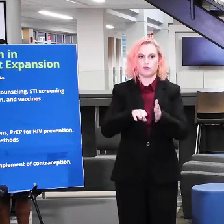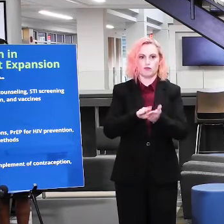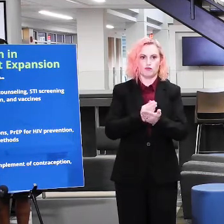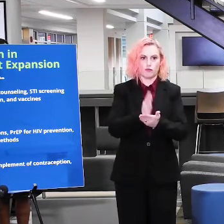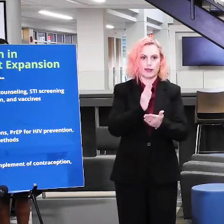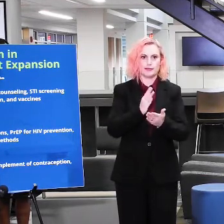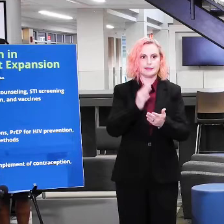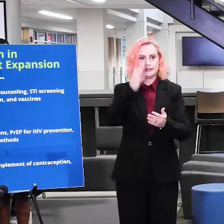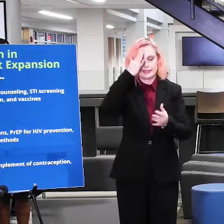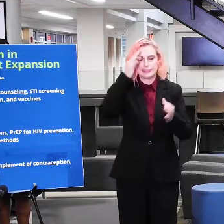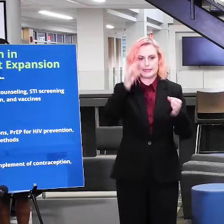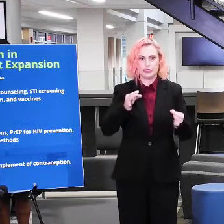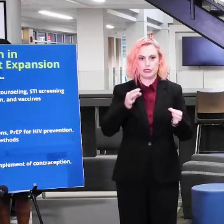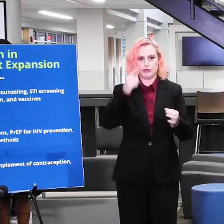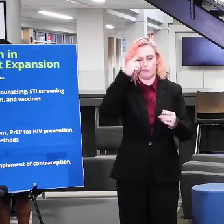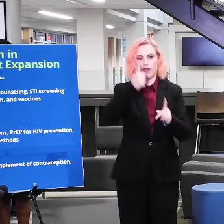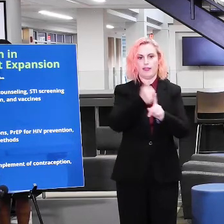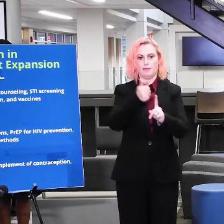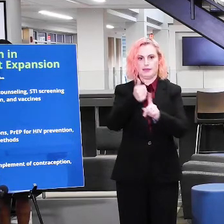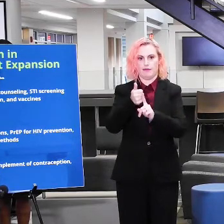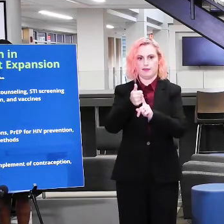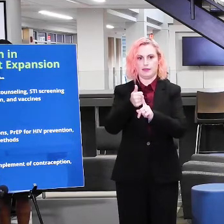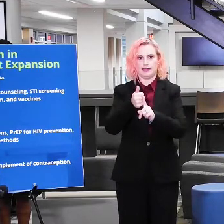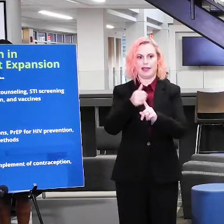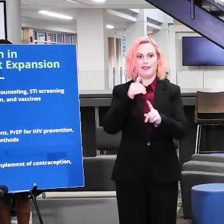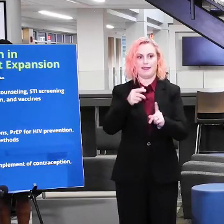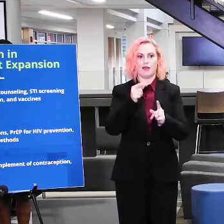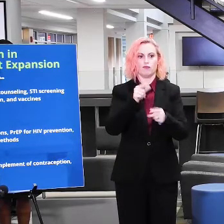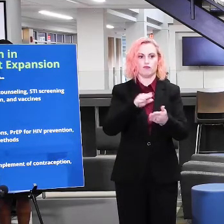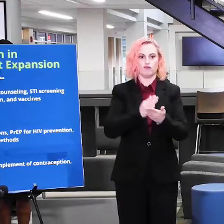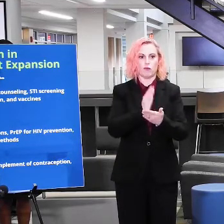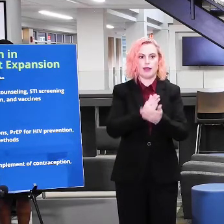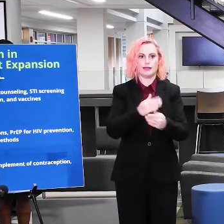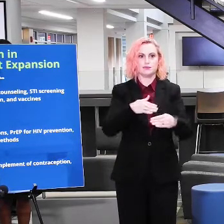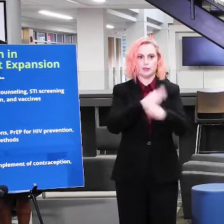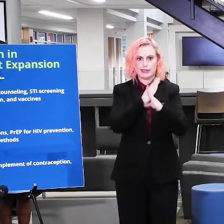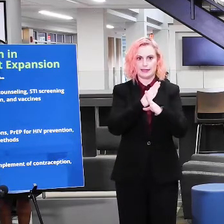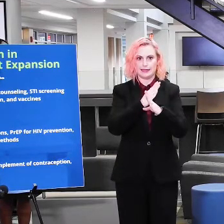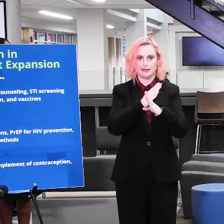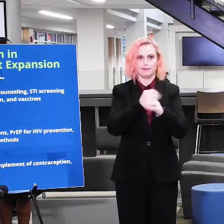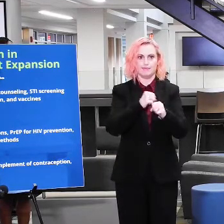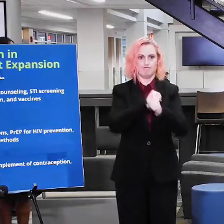reproductive rights is protected, and we are committed to upholding that law. Thank you.